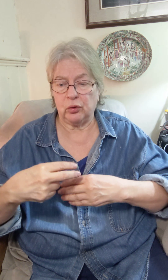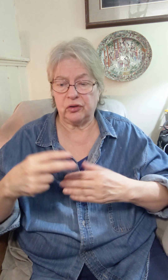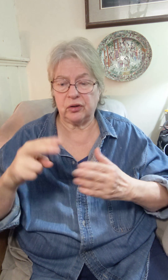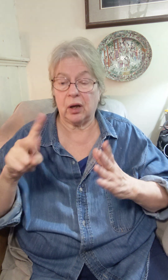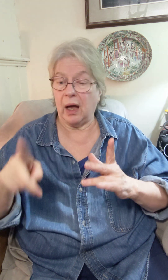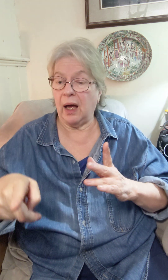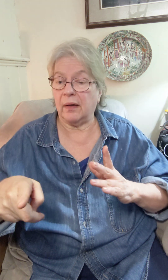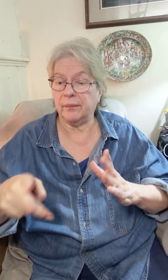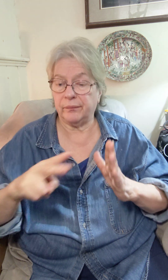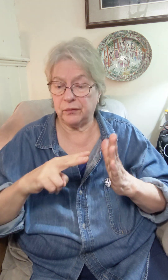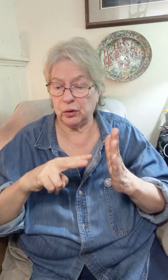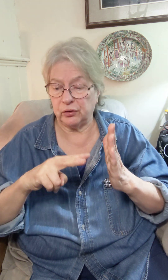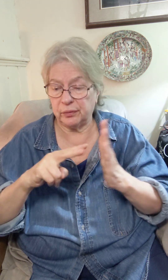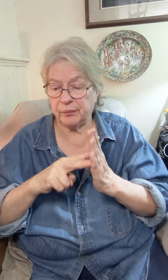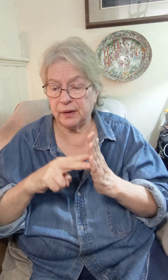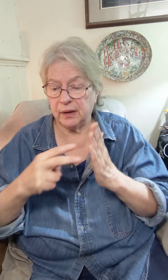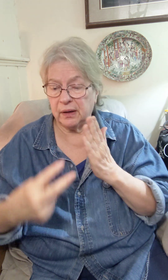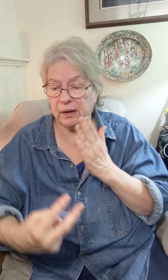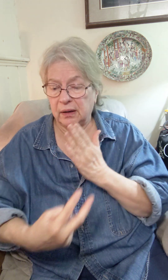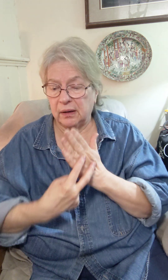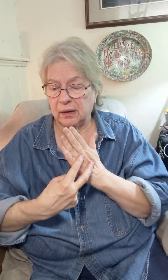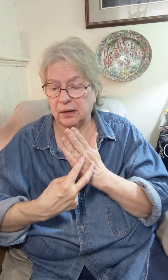toast. Toast.